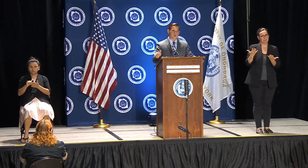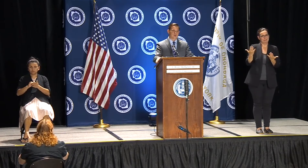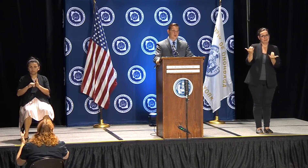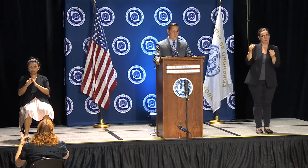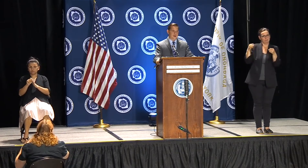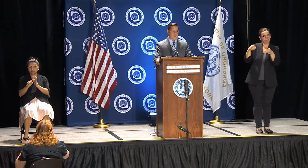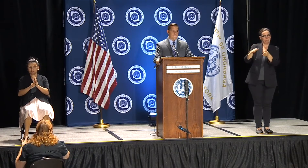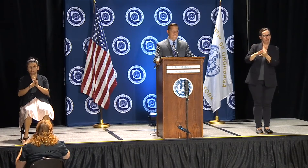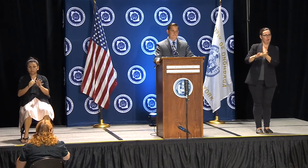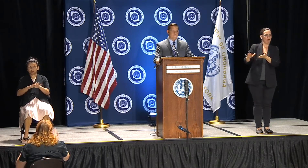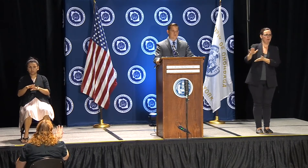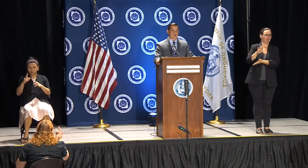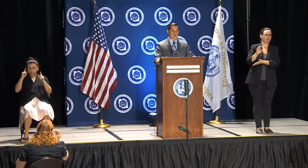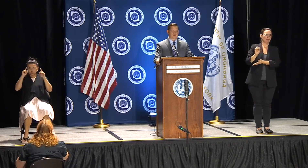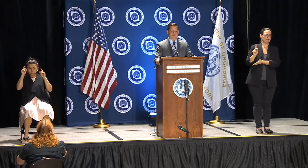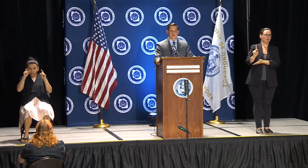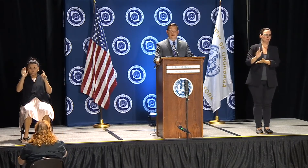that do?